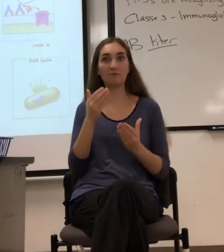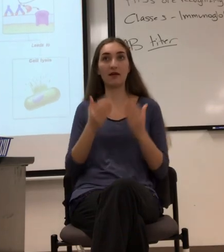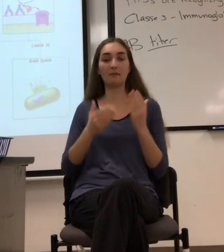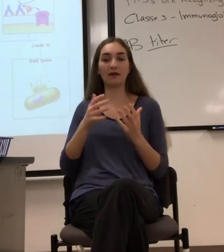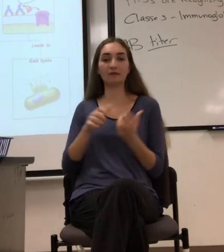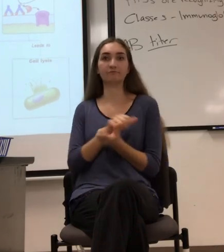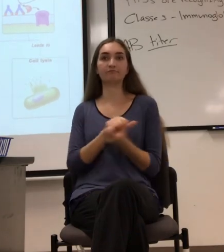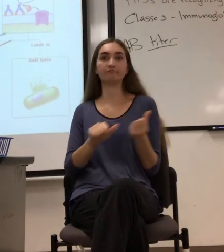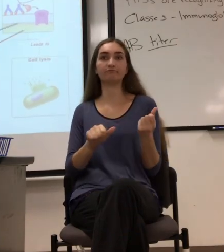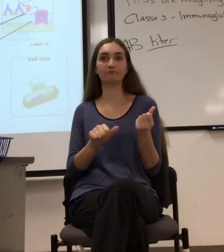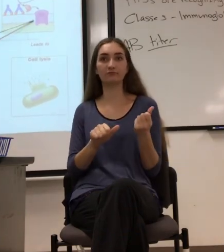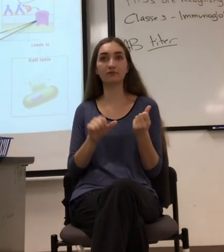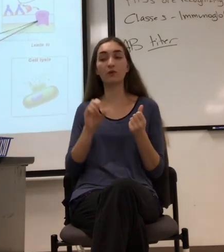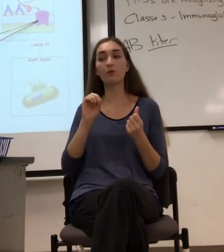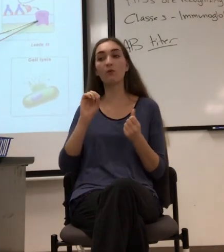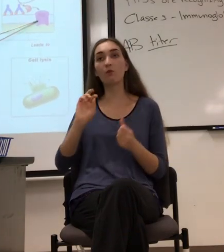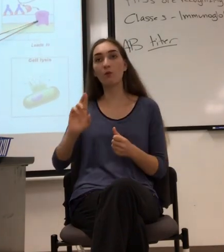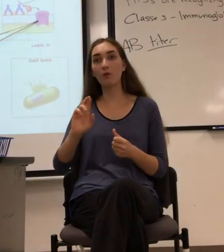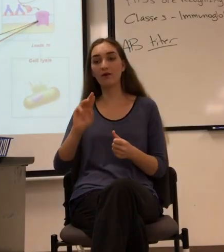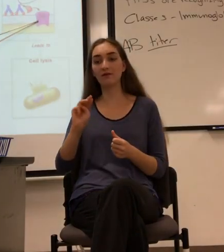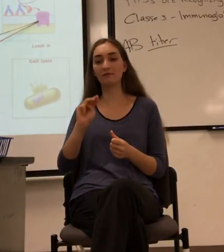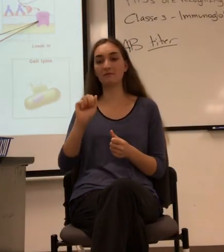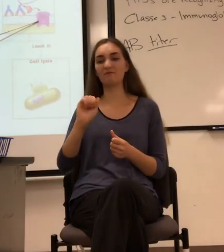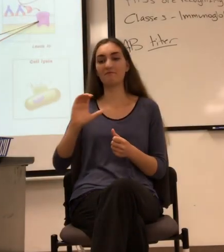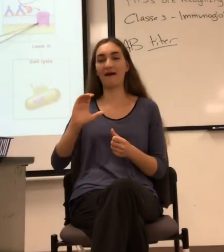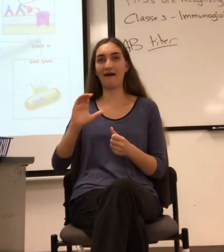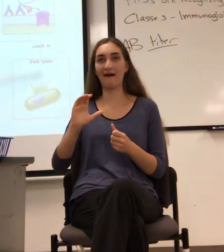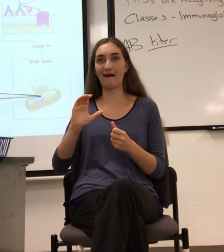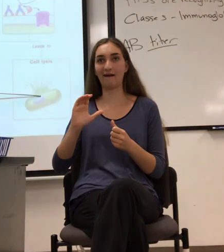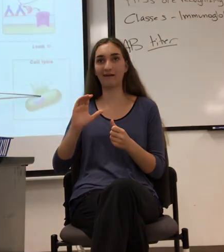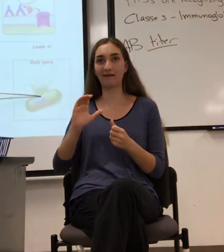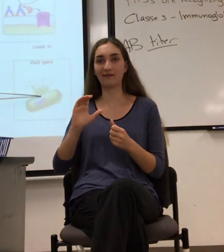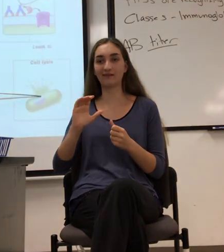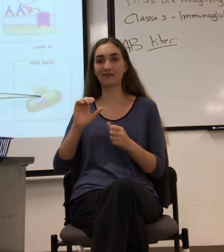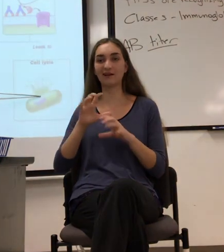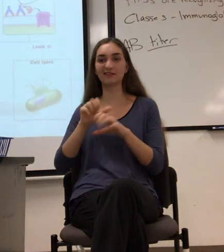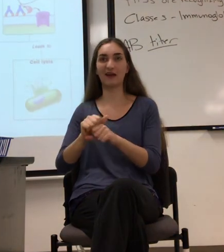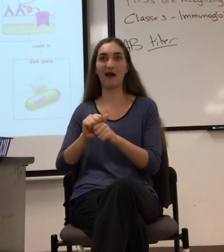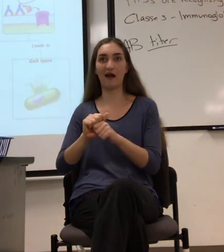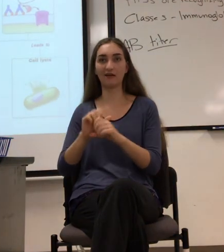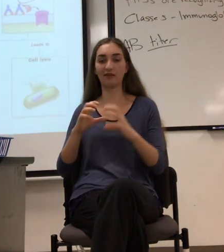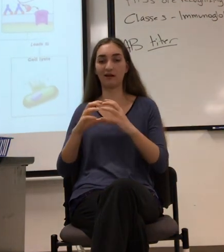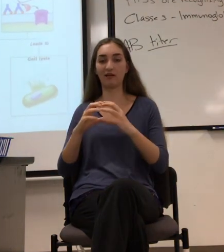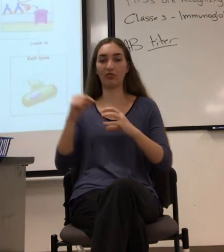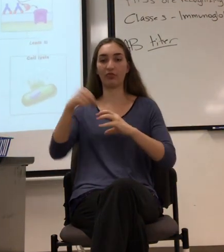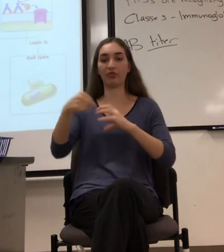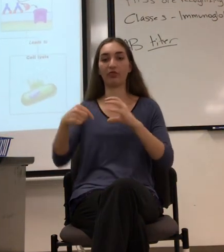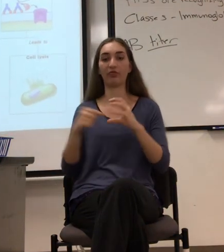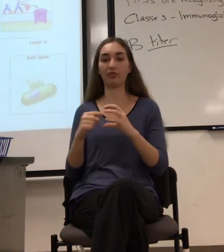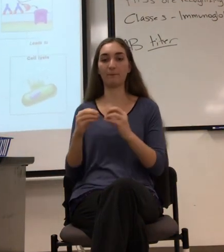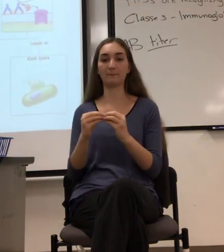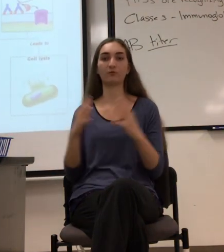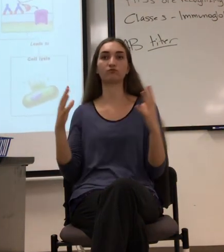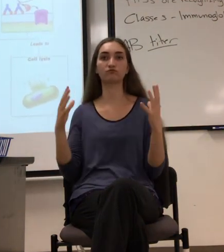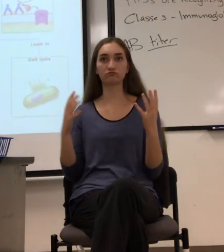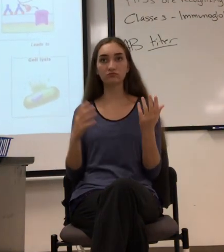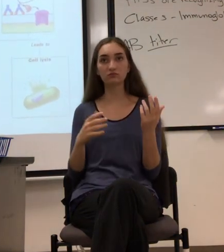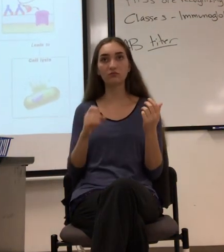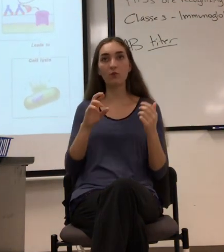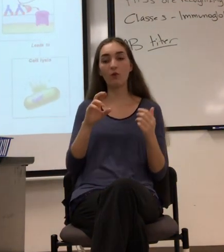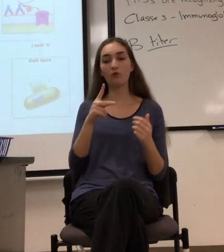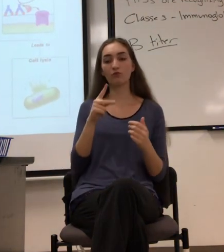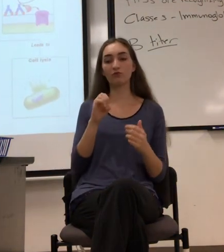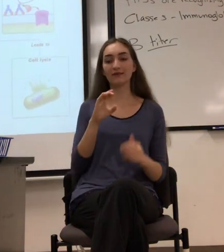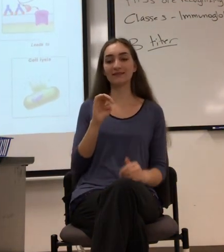phagocytized or MAC attack, you just burst the cell. One thing. Precipitate. Basically, you